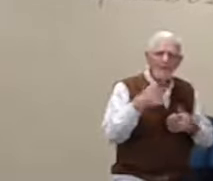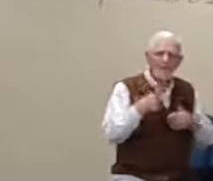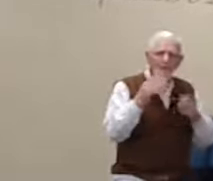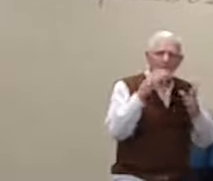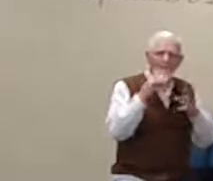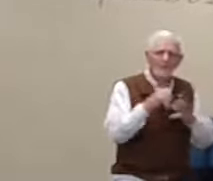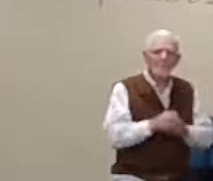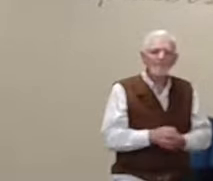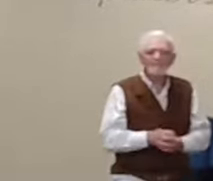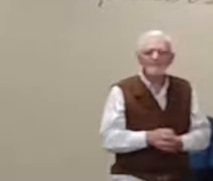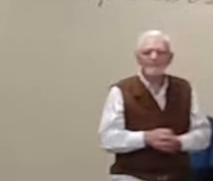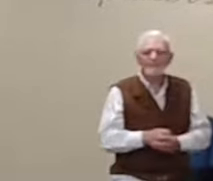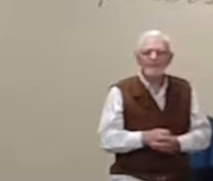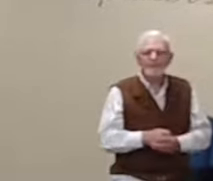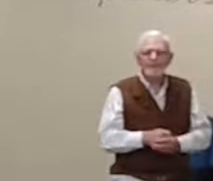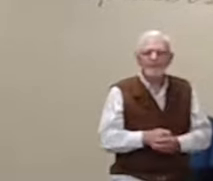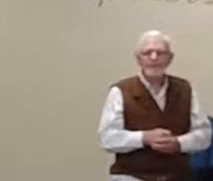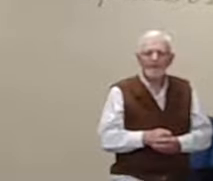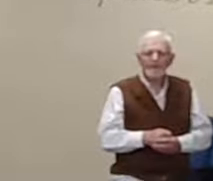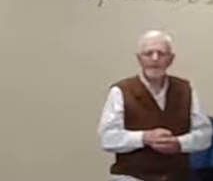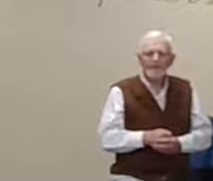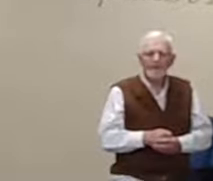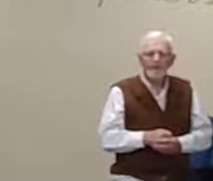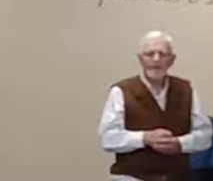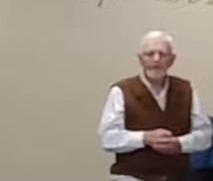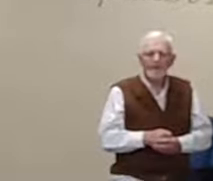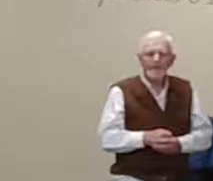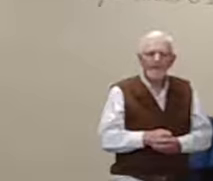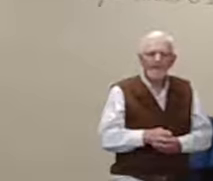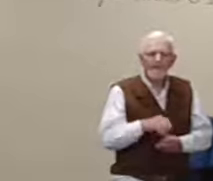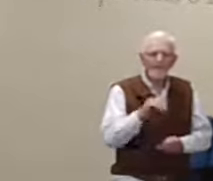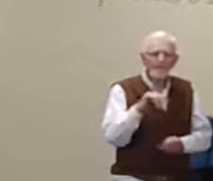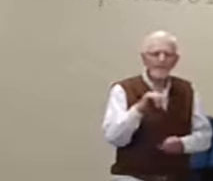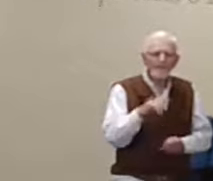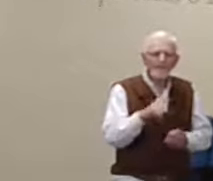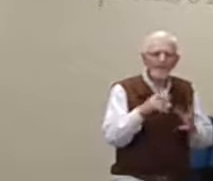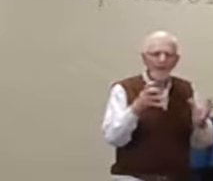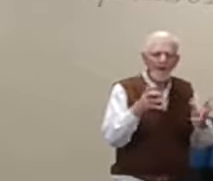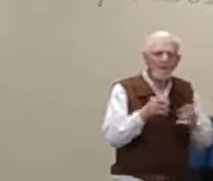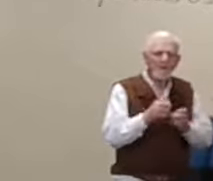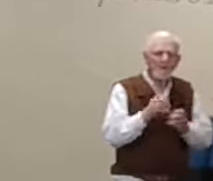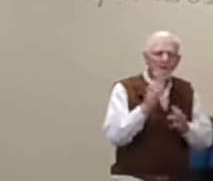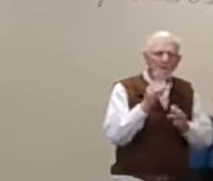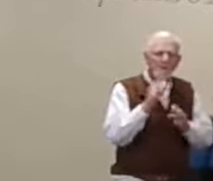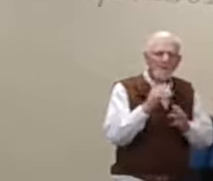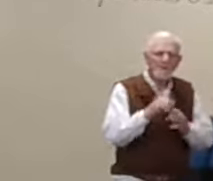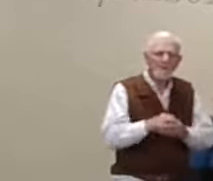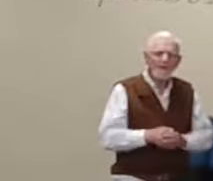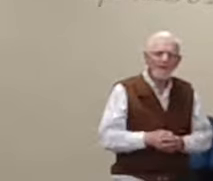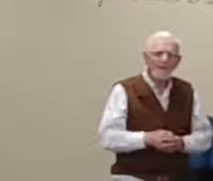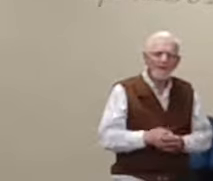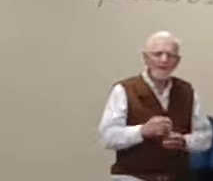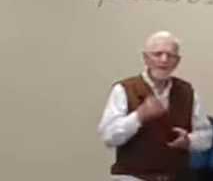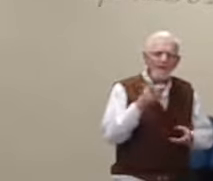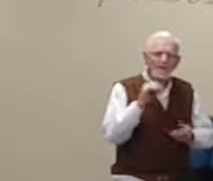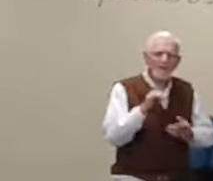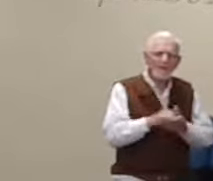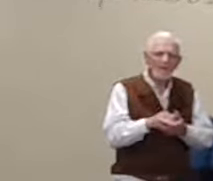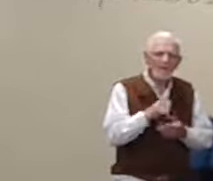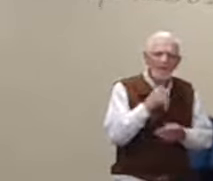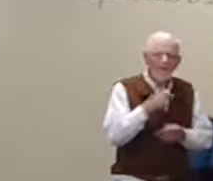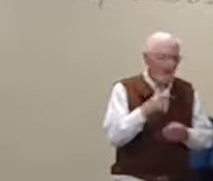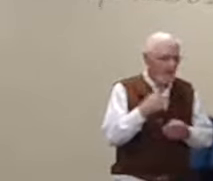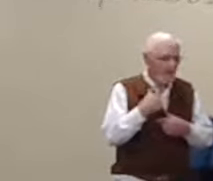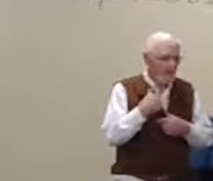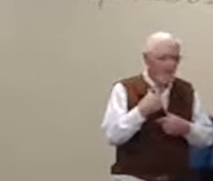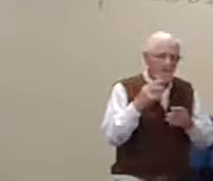the whiteboard with David's problems. Yeah, a mess of problems. You know what you got? You don't have David's